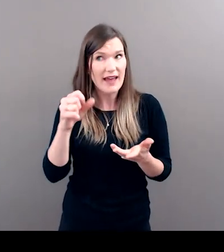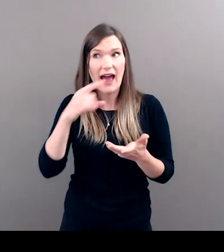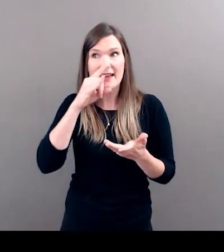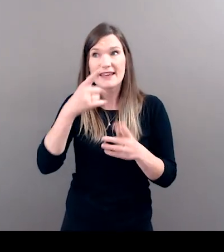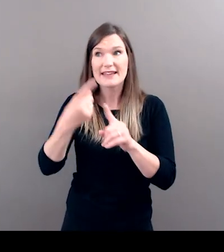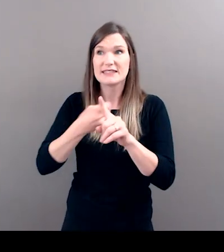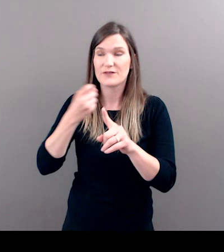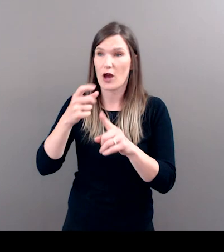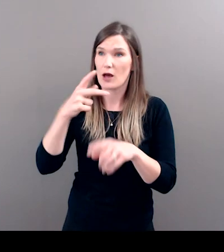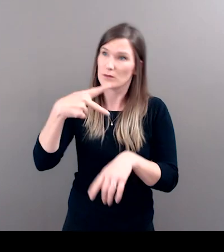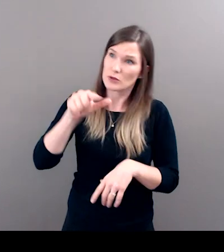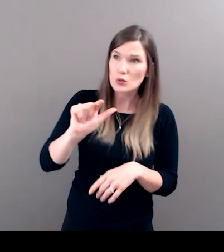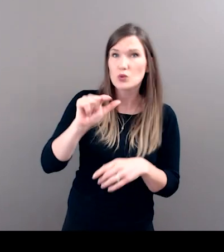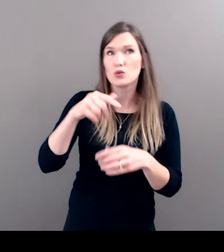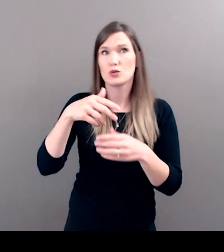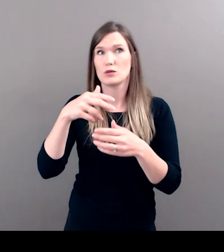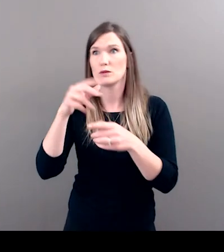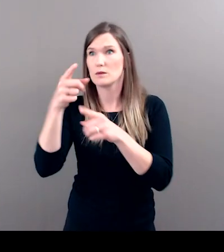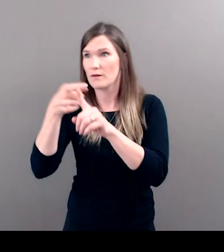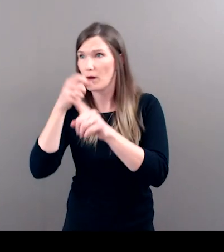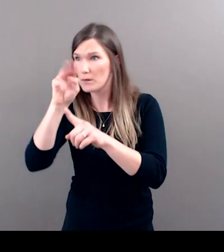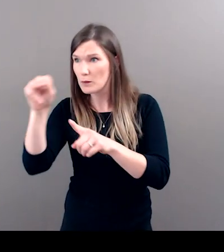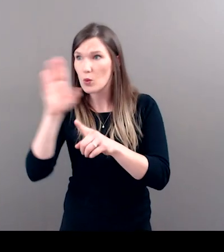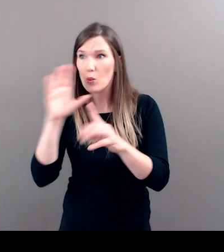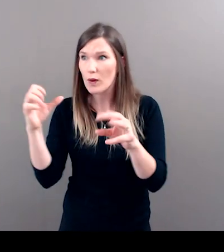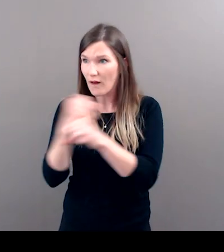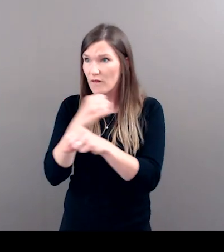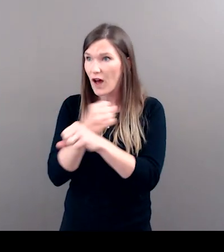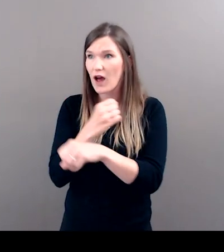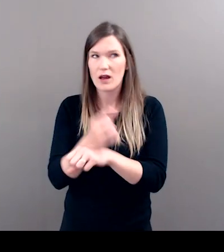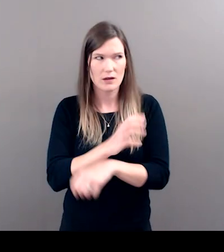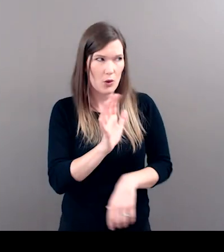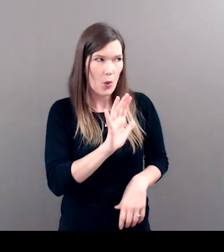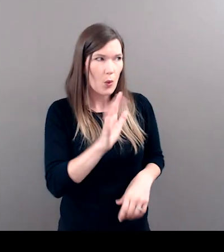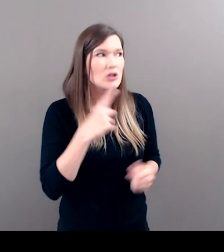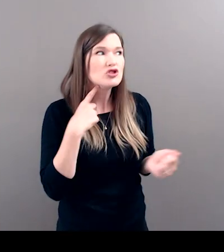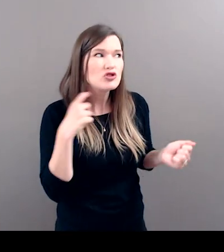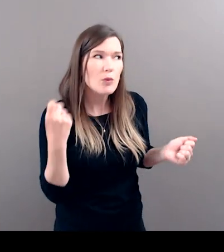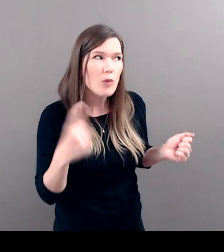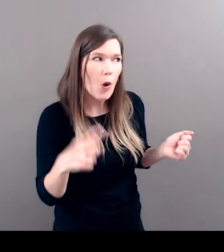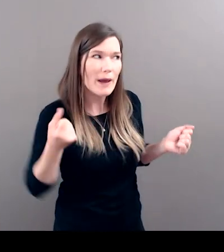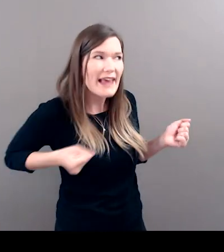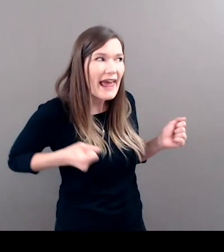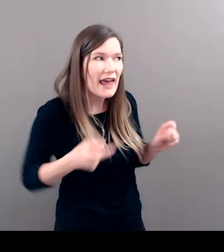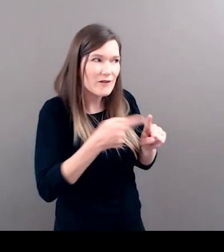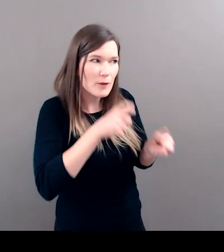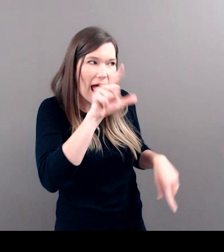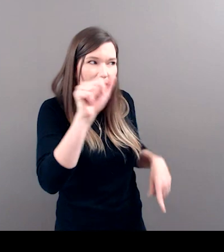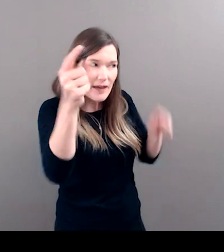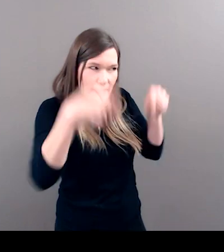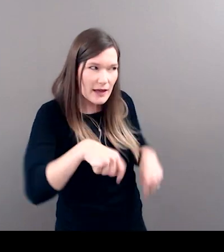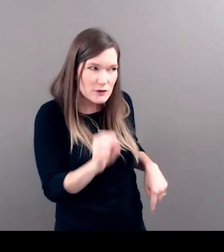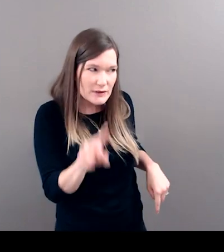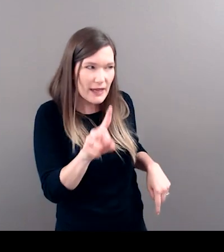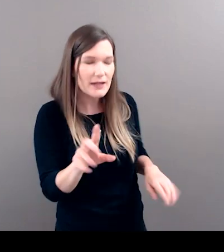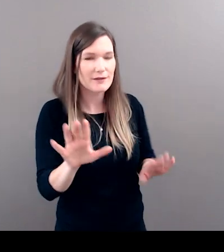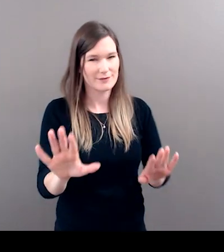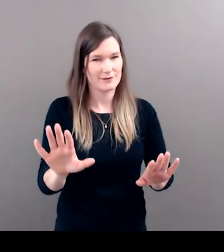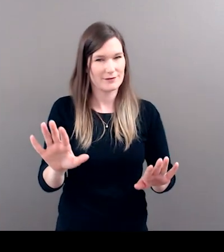fight, and that's why I'm here. He goes, no. It's Samoan gangs from L.A. and San Diego. Now,